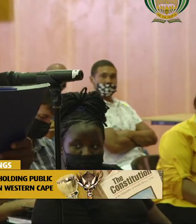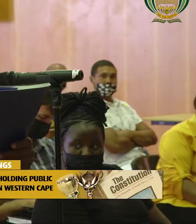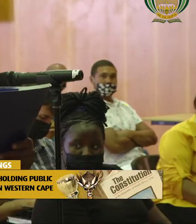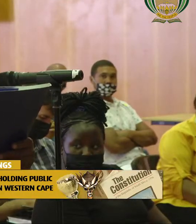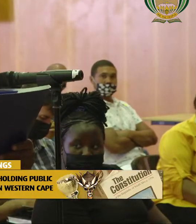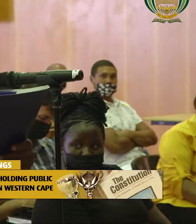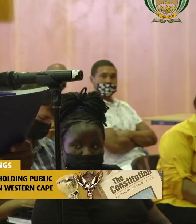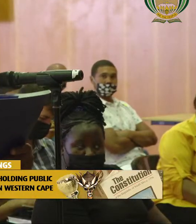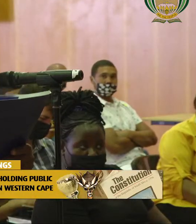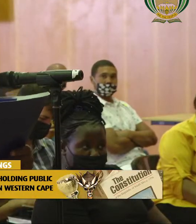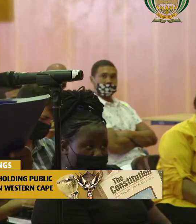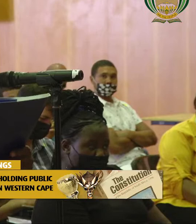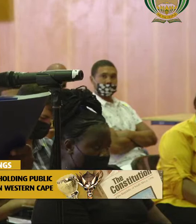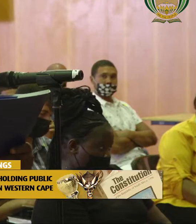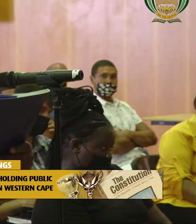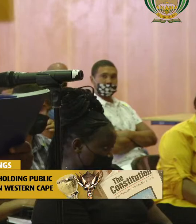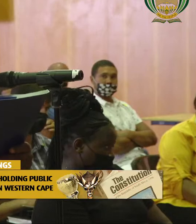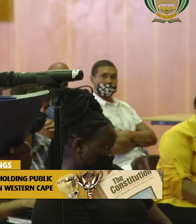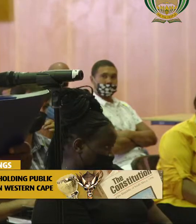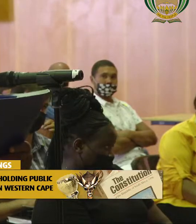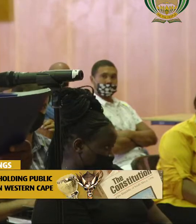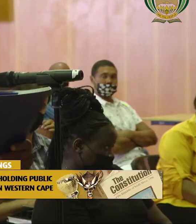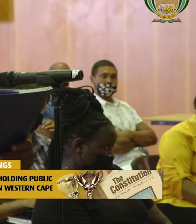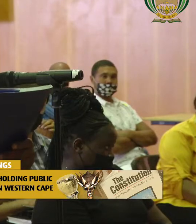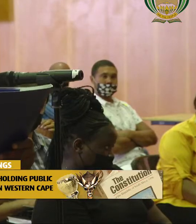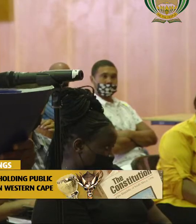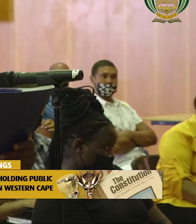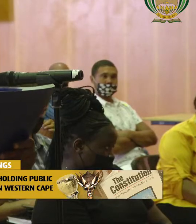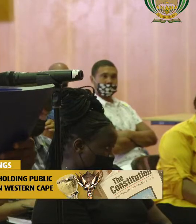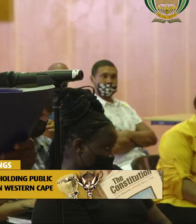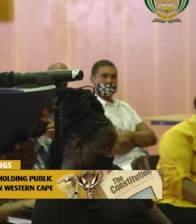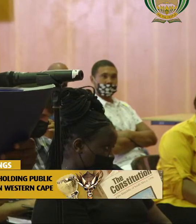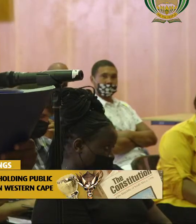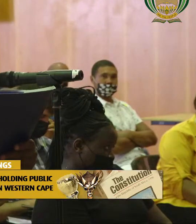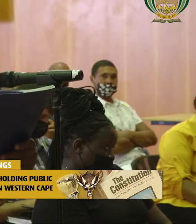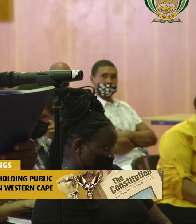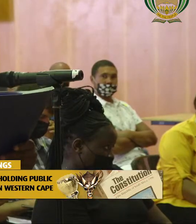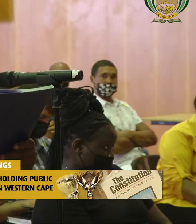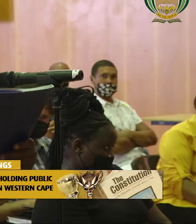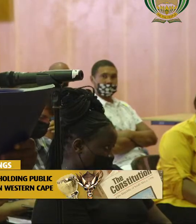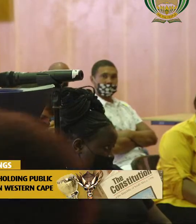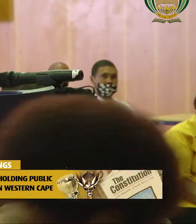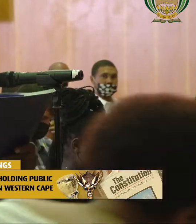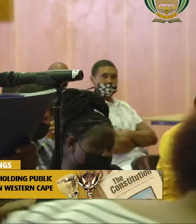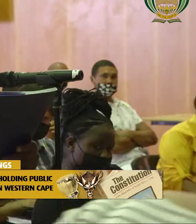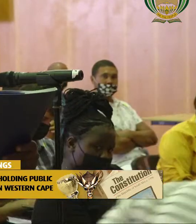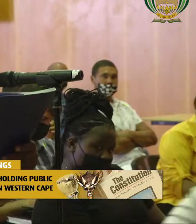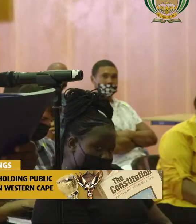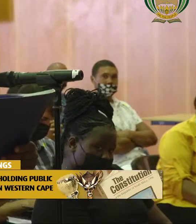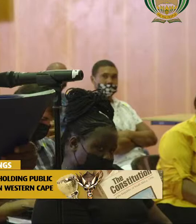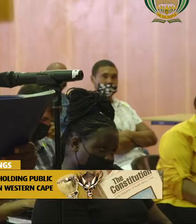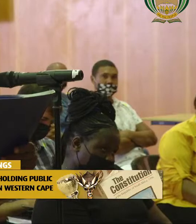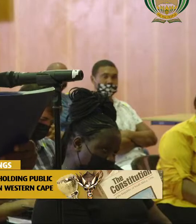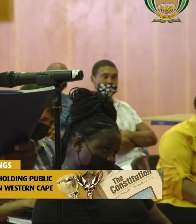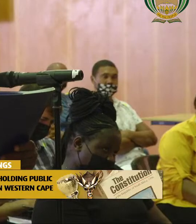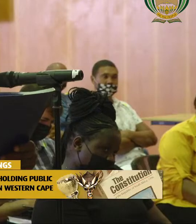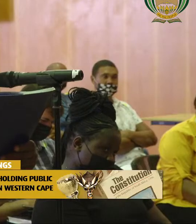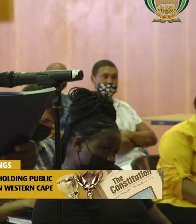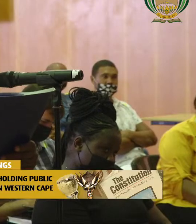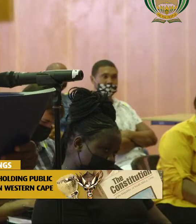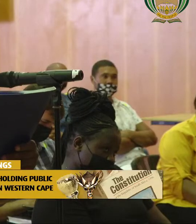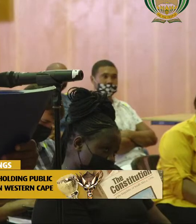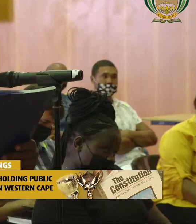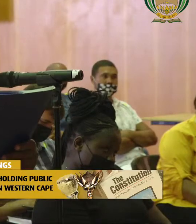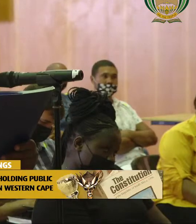enough votes to get a seat. Those votes they did receive are discarded. No